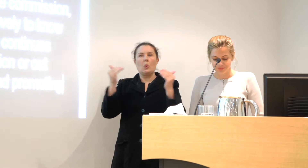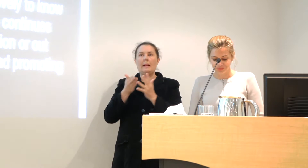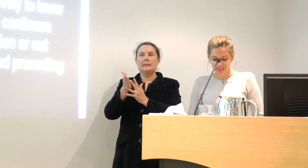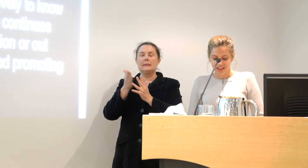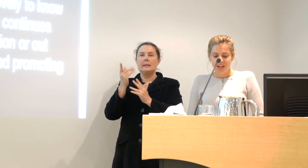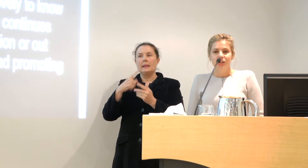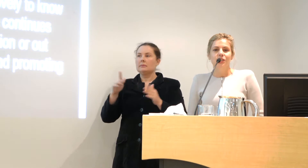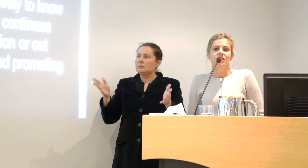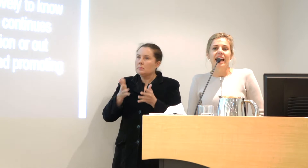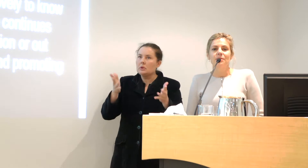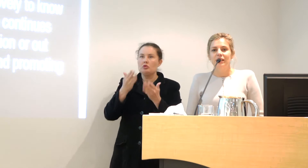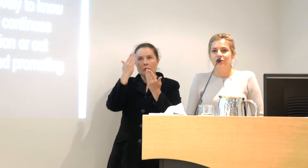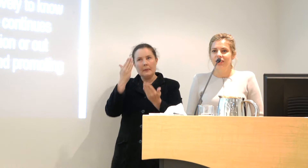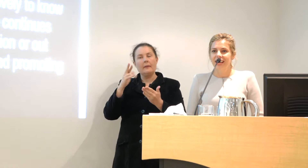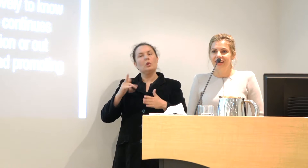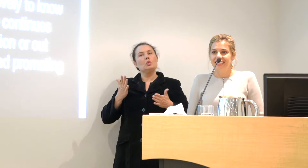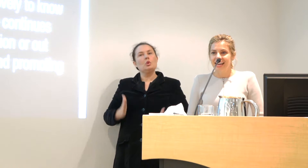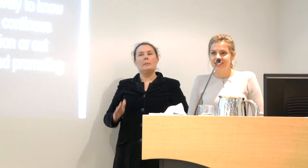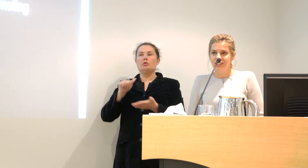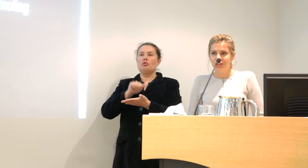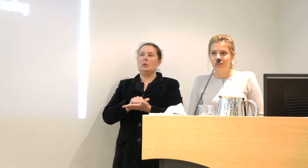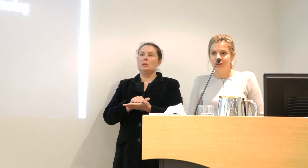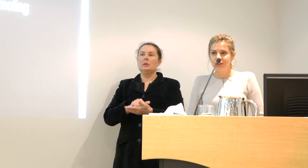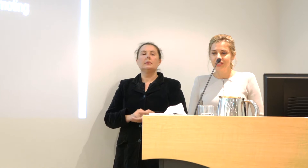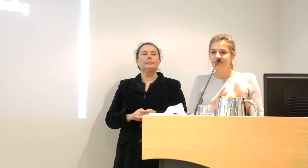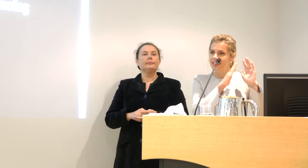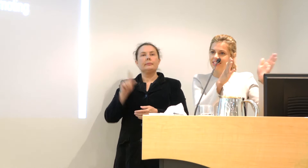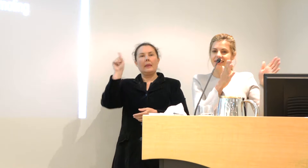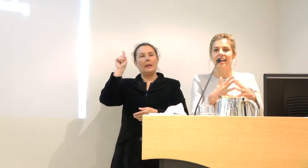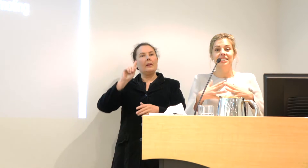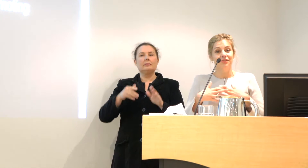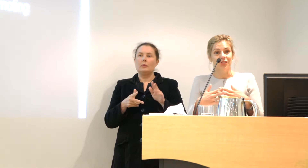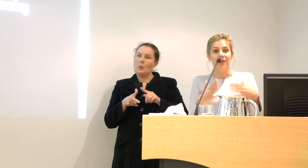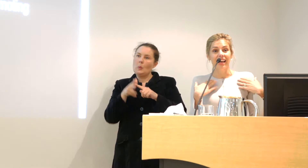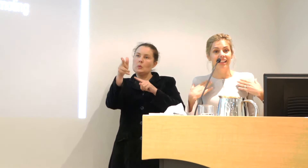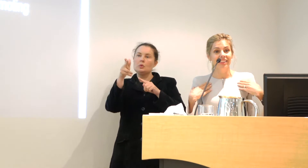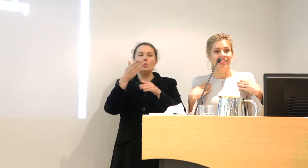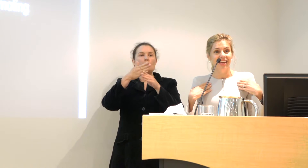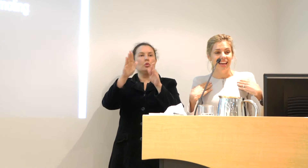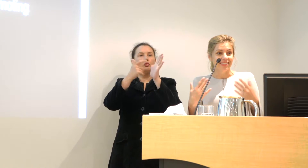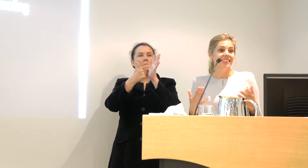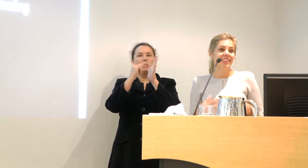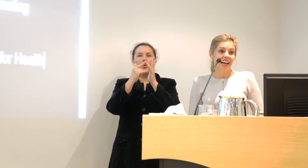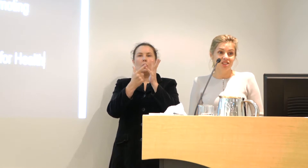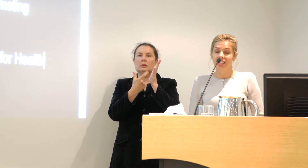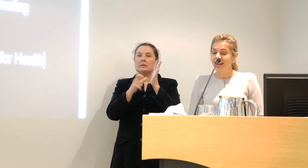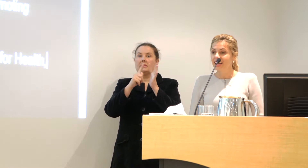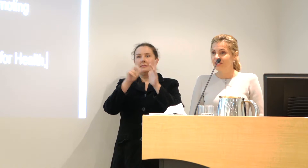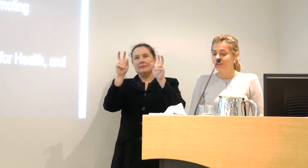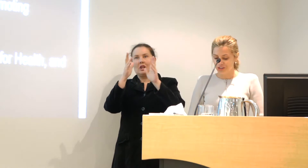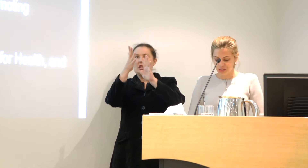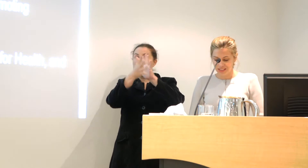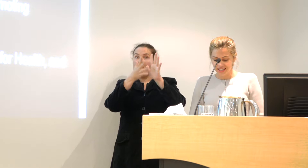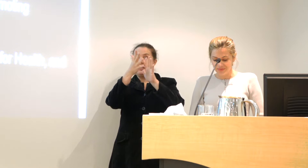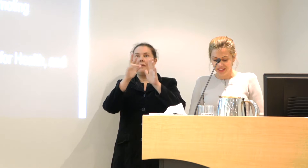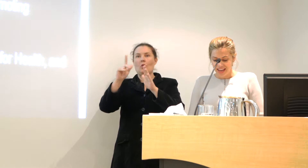rights. So today we're launching a fantastic new resource, Signs for Health, and that's the hashtag if